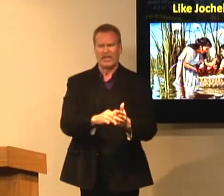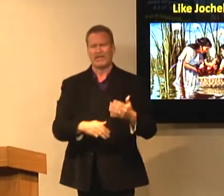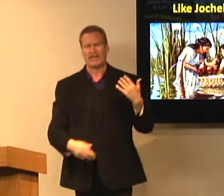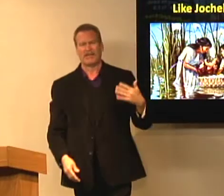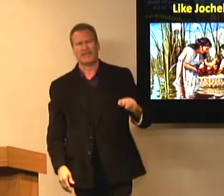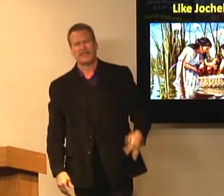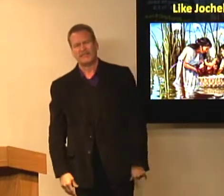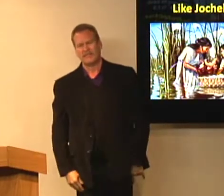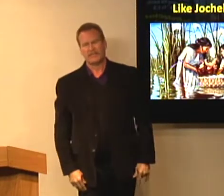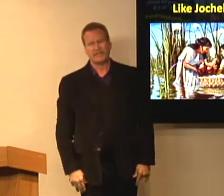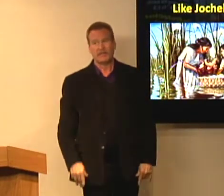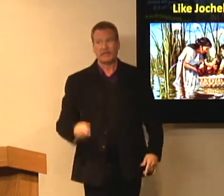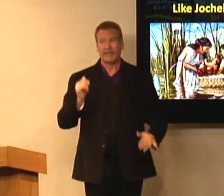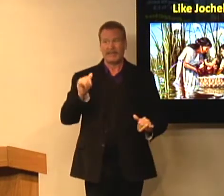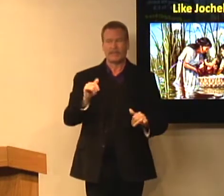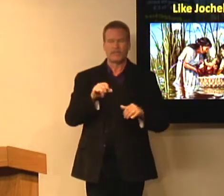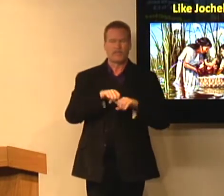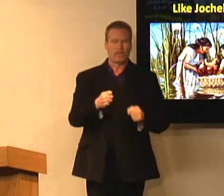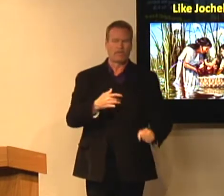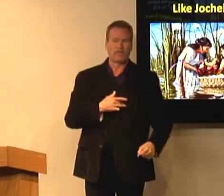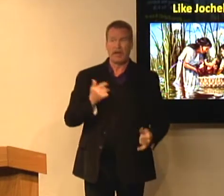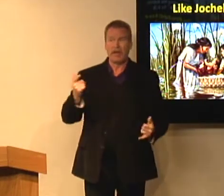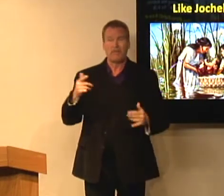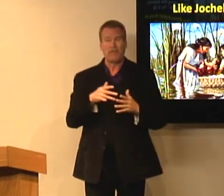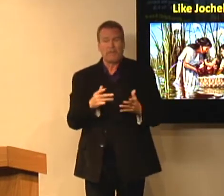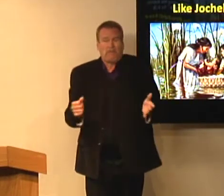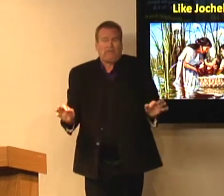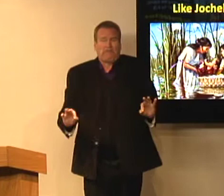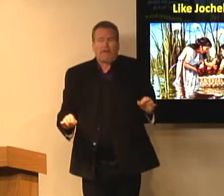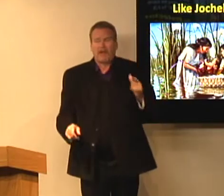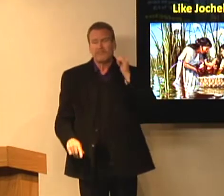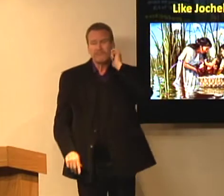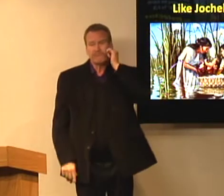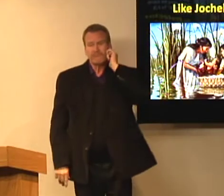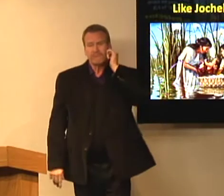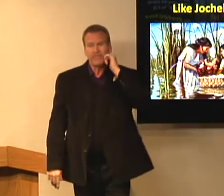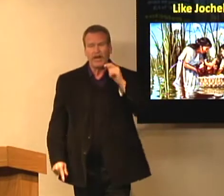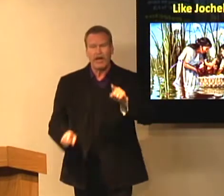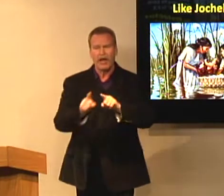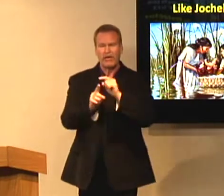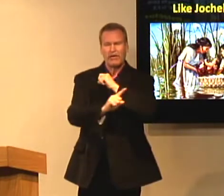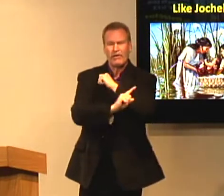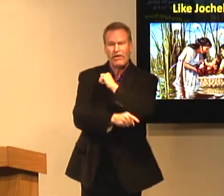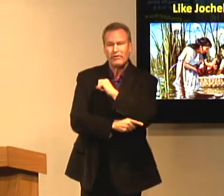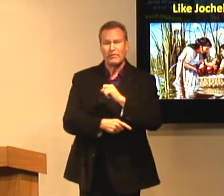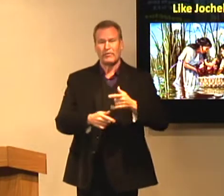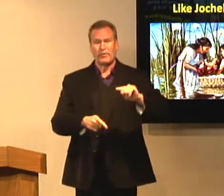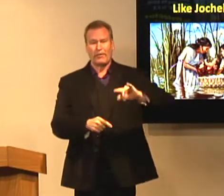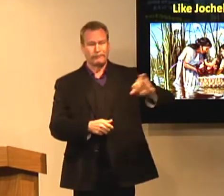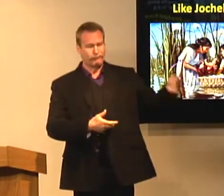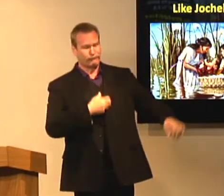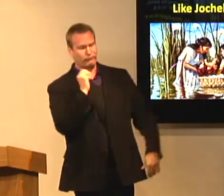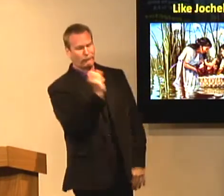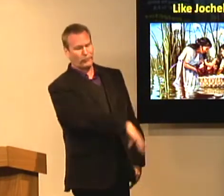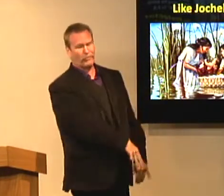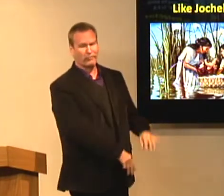to an abortion, and we see that. It breaks my heart, and people think, oh, it's fine, it just goes on each and every day, just throw it